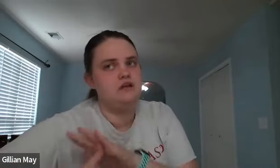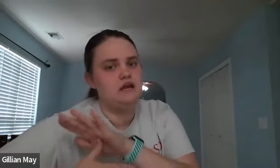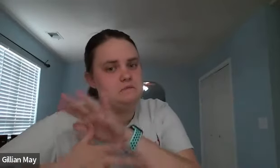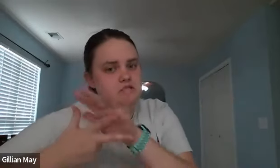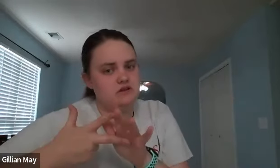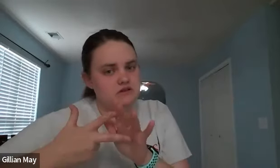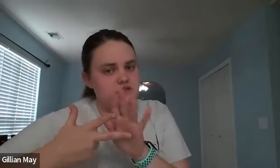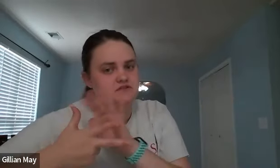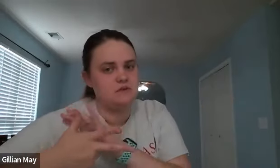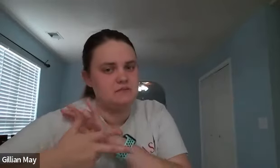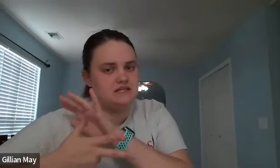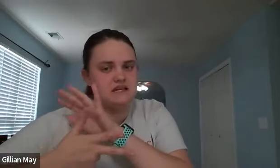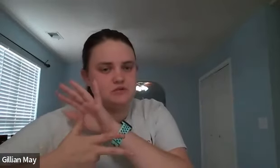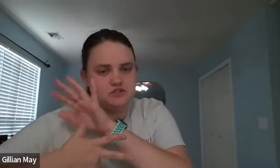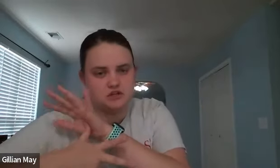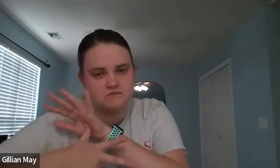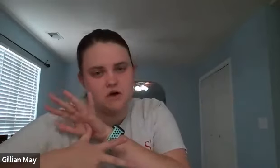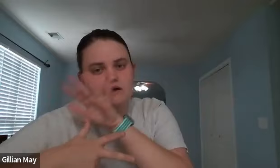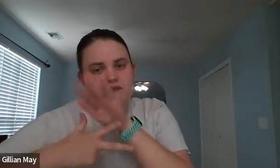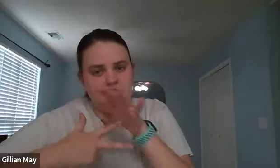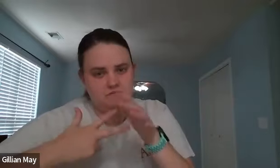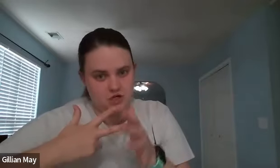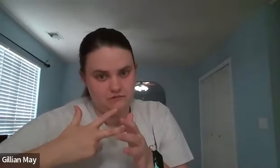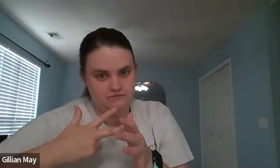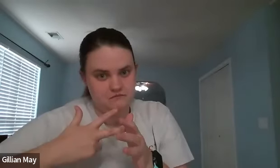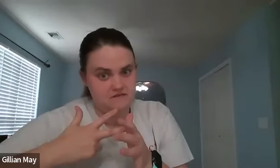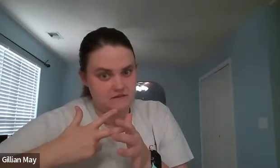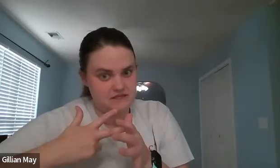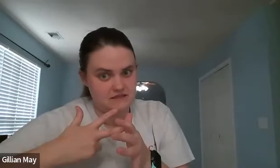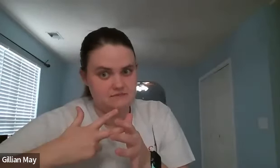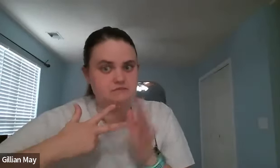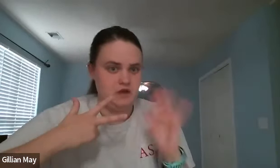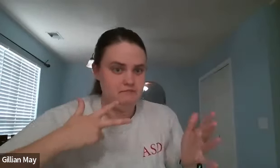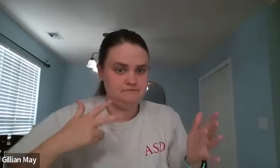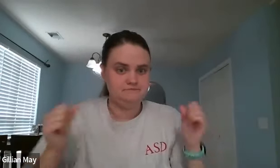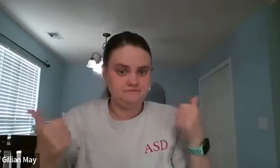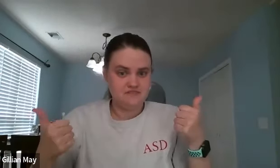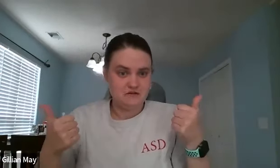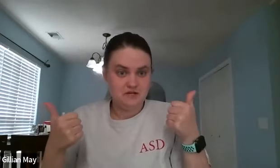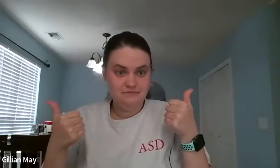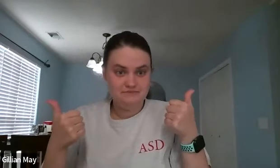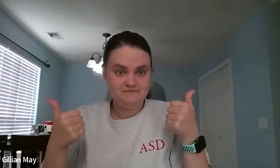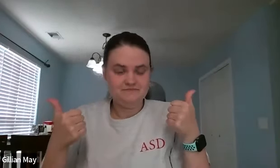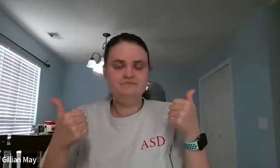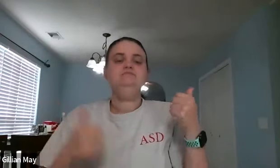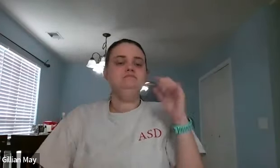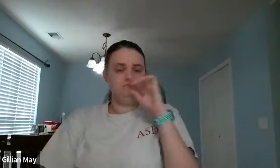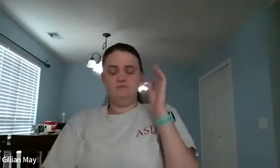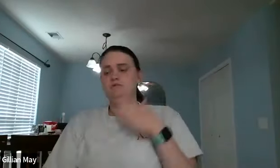kind of build on themselves. So what I mean is, like, we'll start small and then get bigger, if that makes sense. Okay, sound good? Oh,